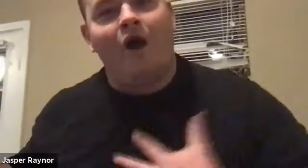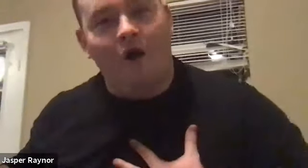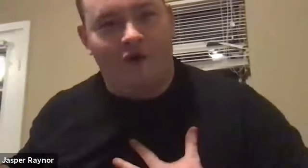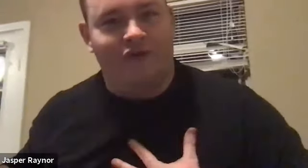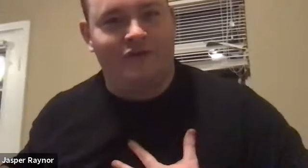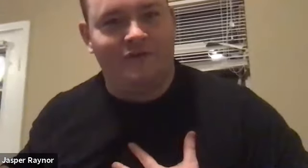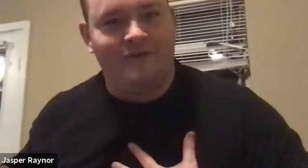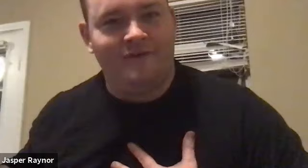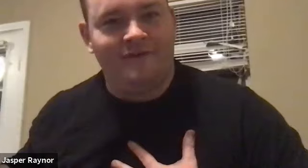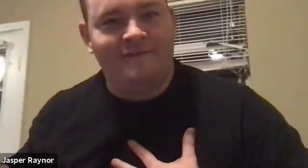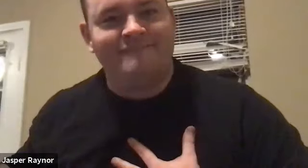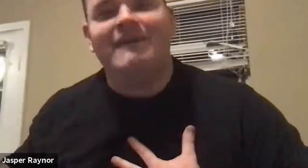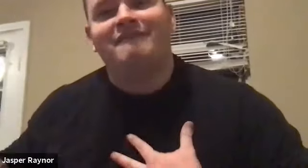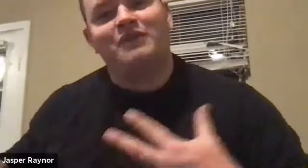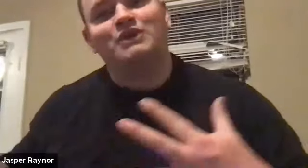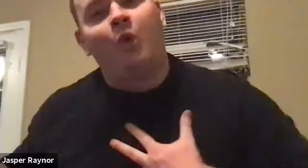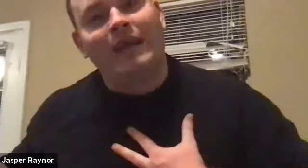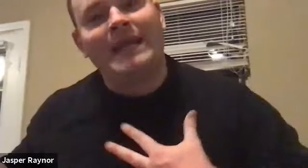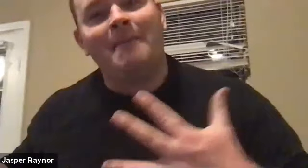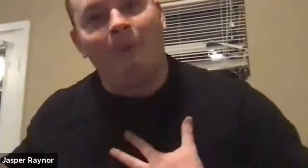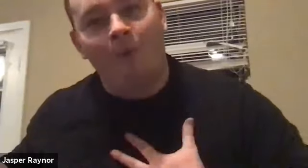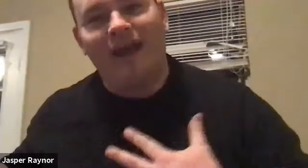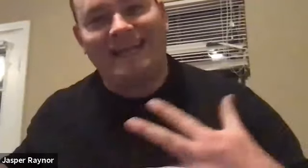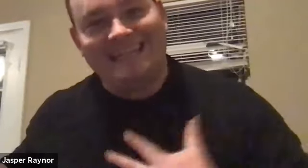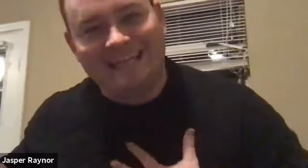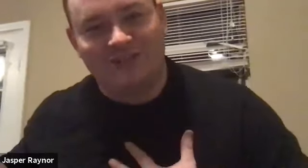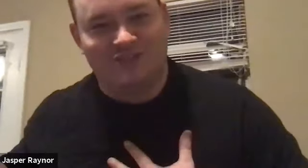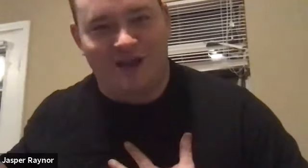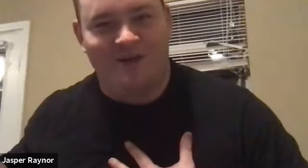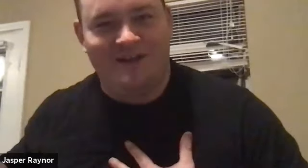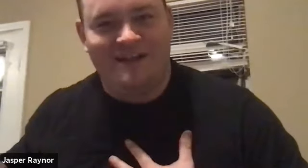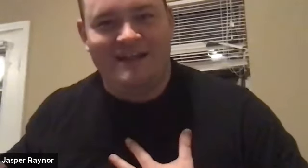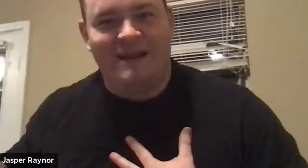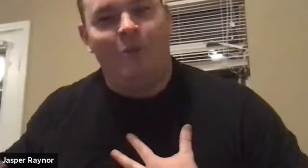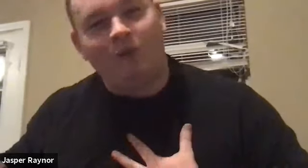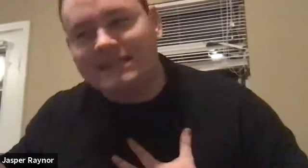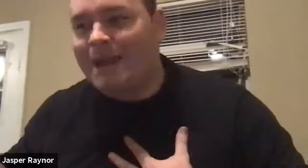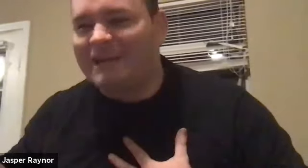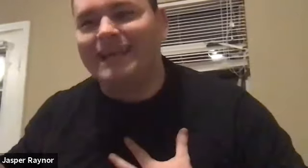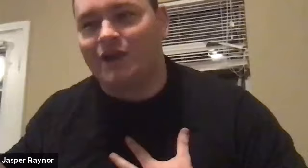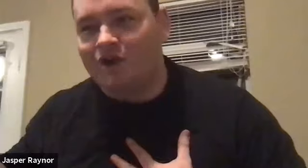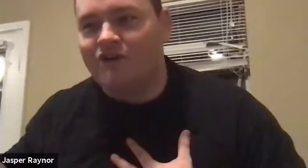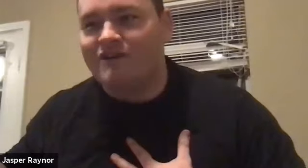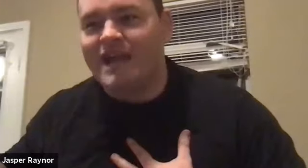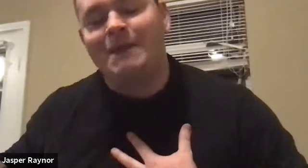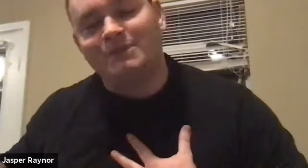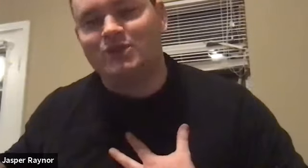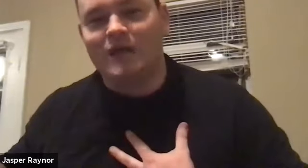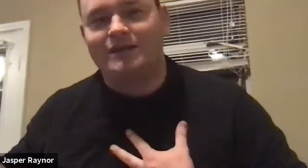heart for 20 more years, y'all. One day I'm going to get a girl, and I'm going to do that to